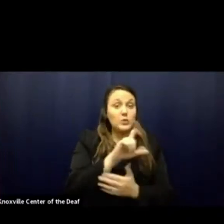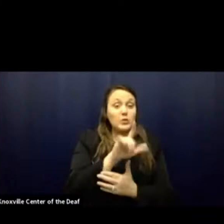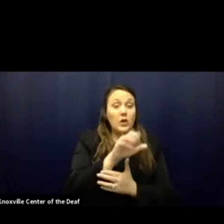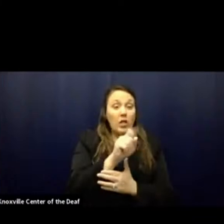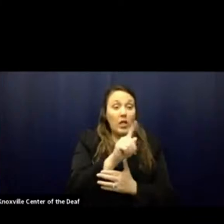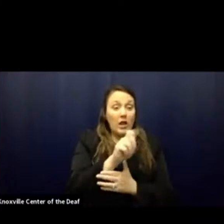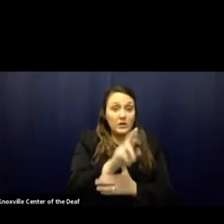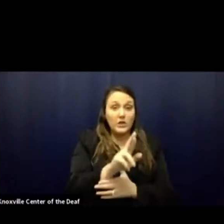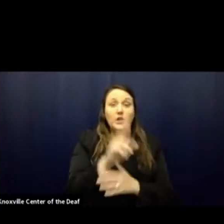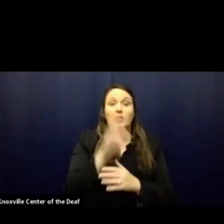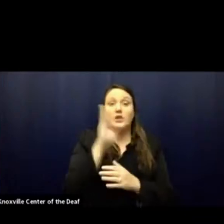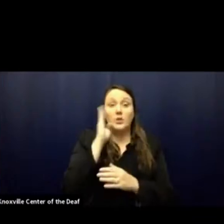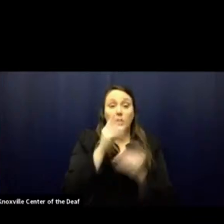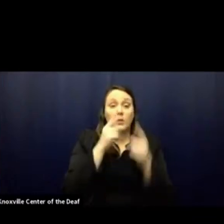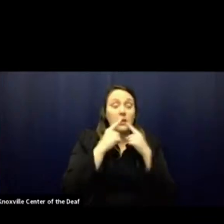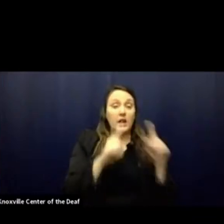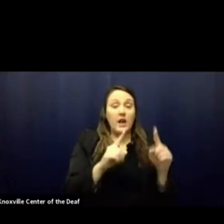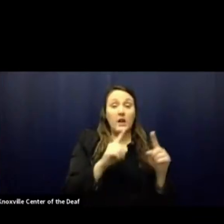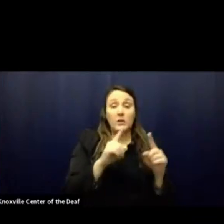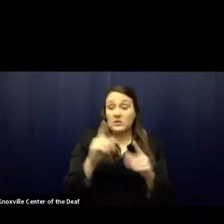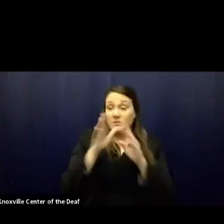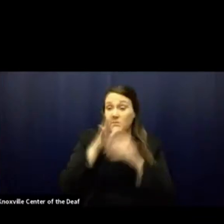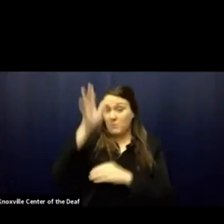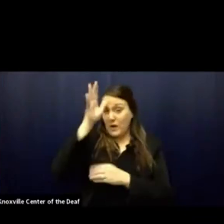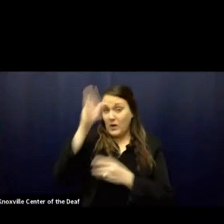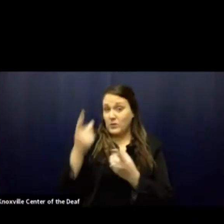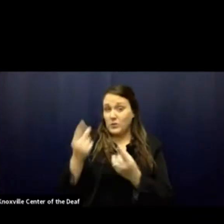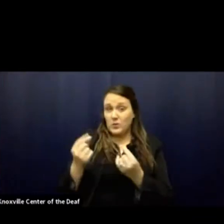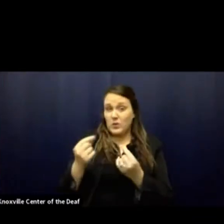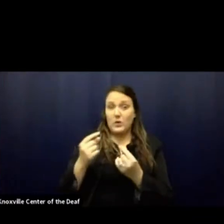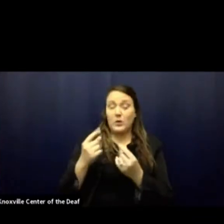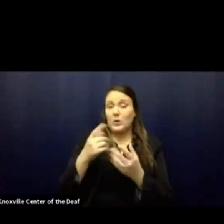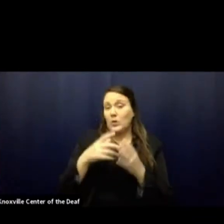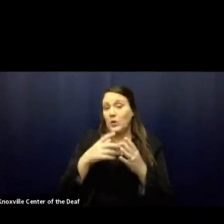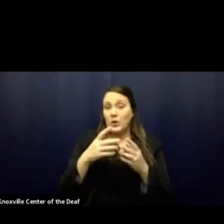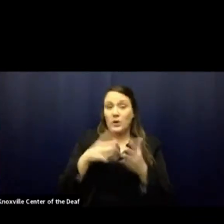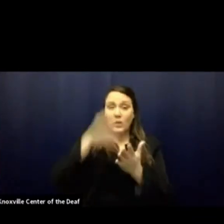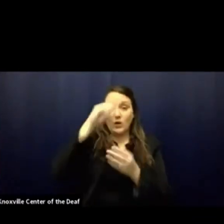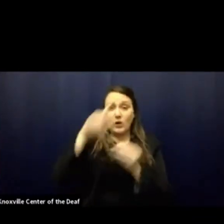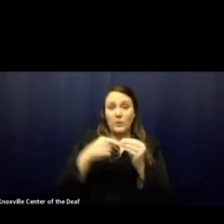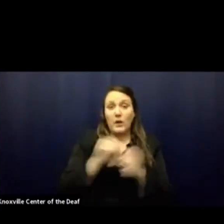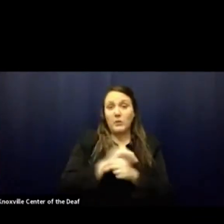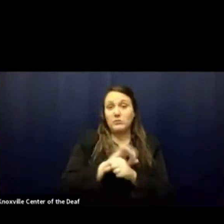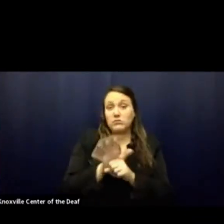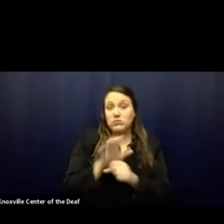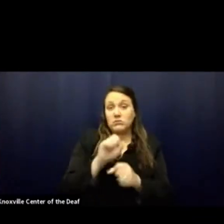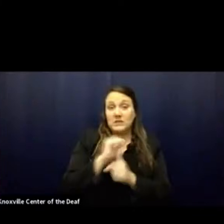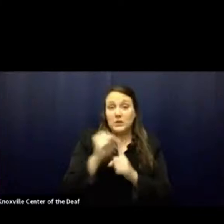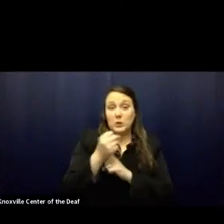parents can do to find out more about the COVID-19 situation at their child's school? I'm